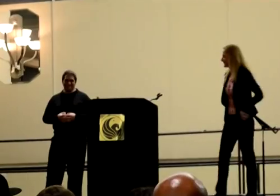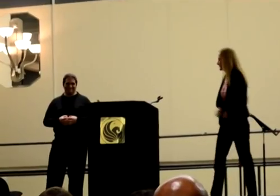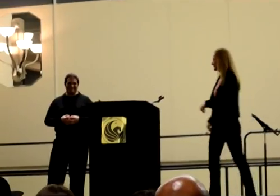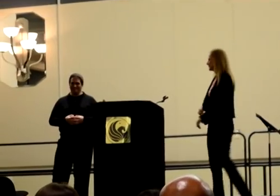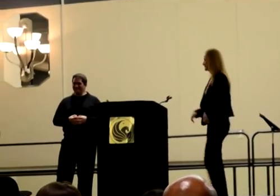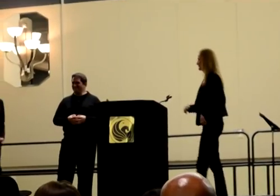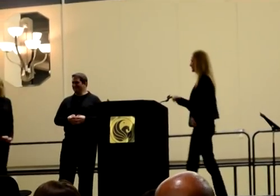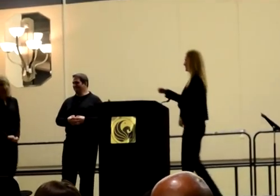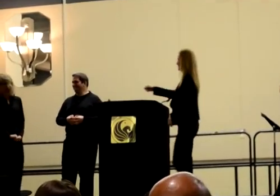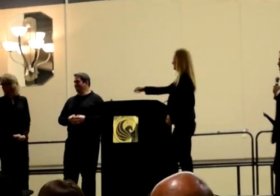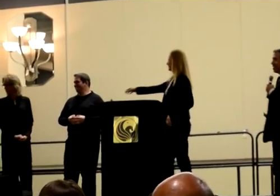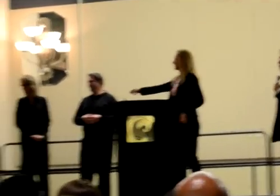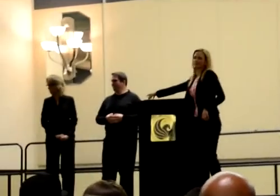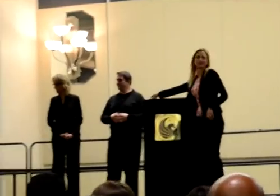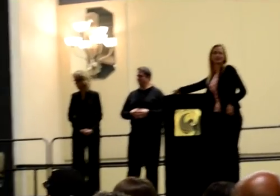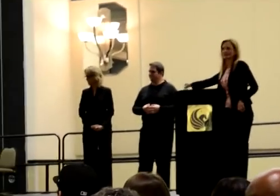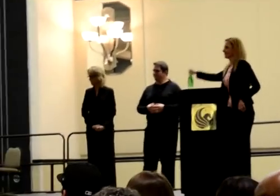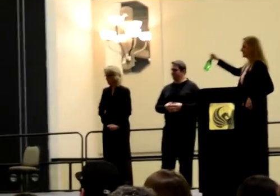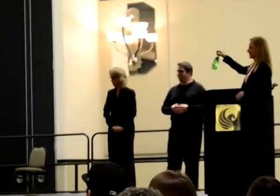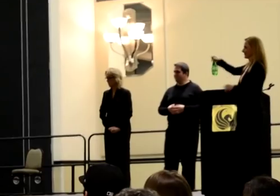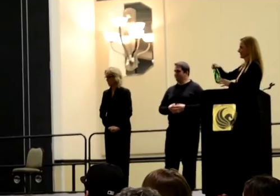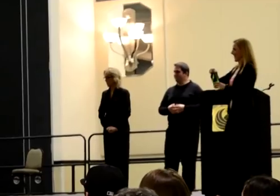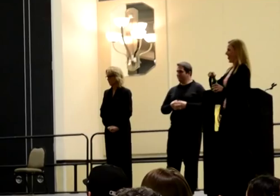Yeah. Shame. Yes.